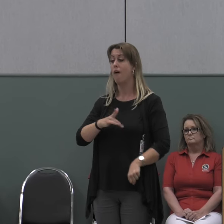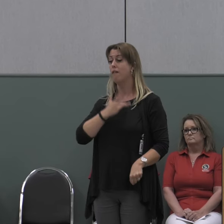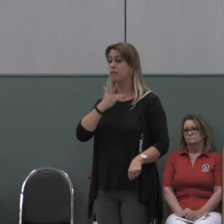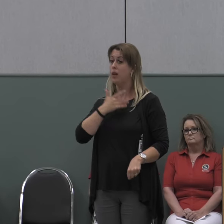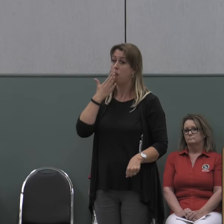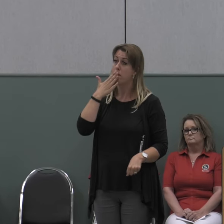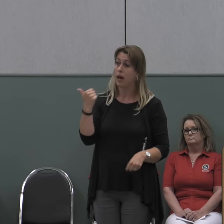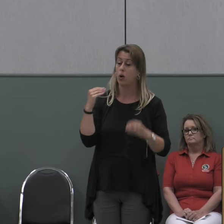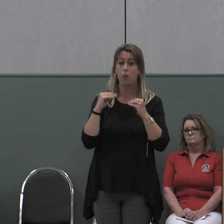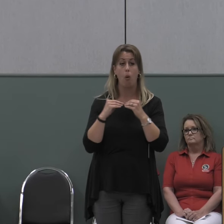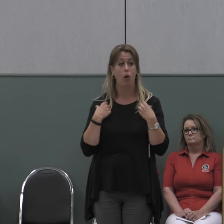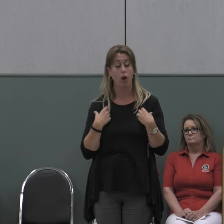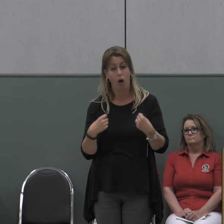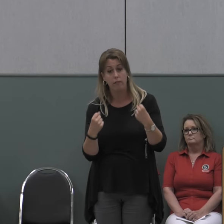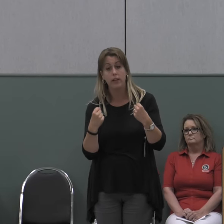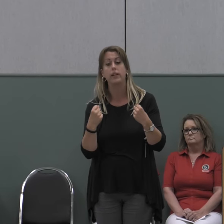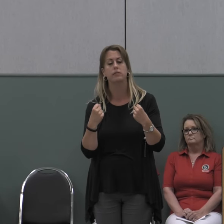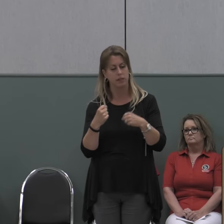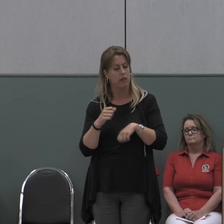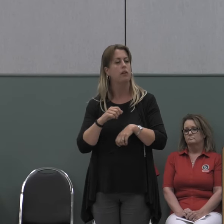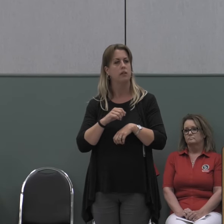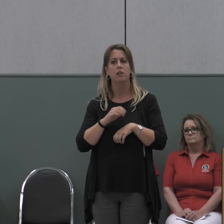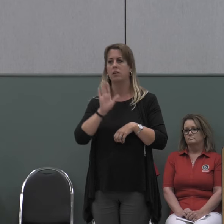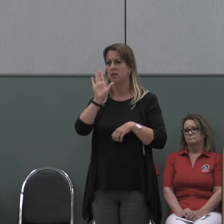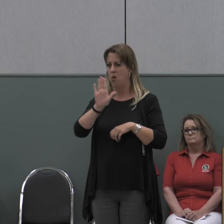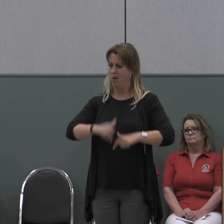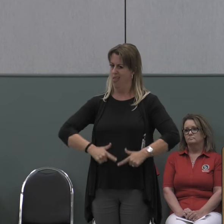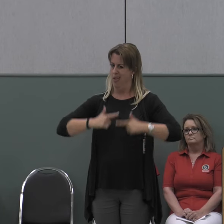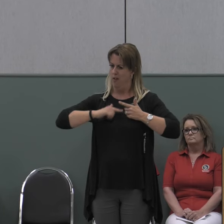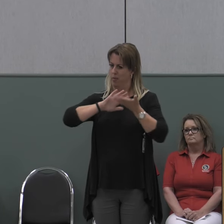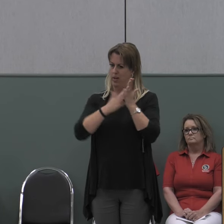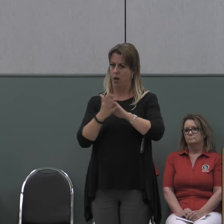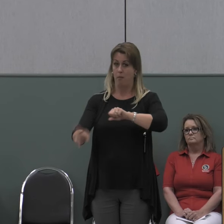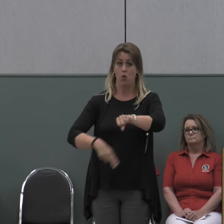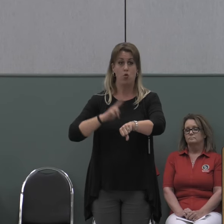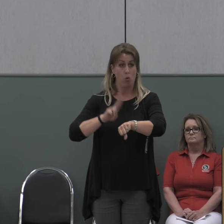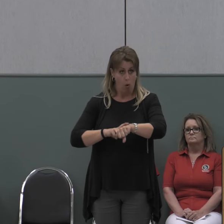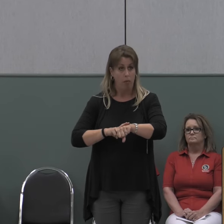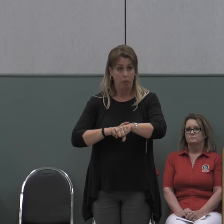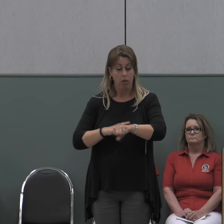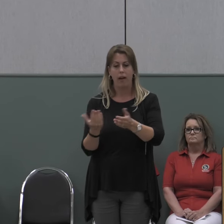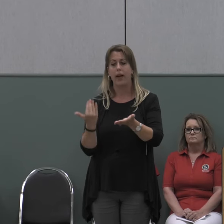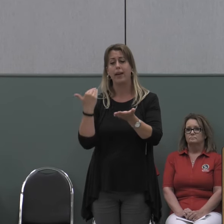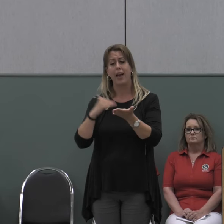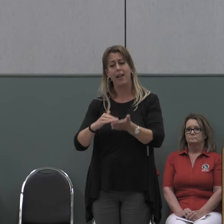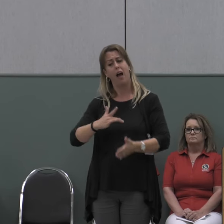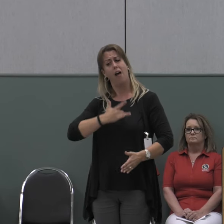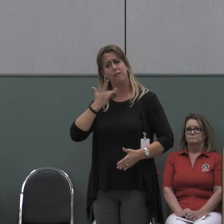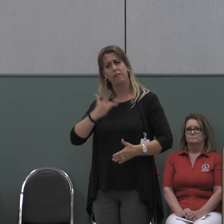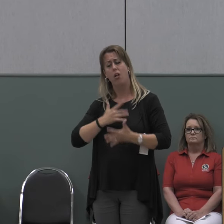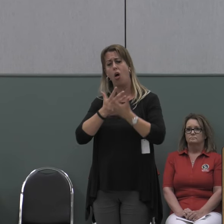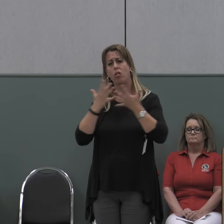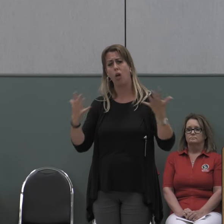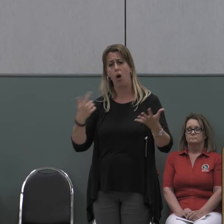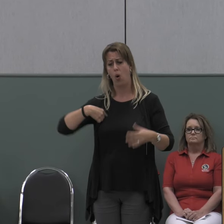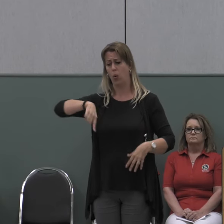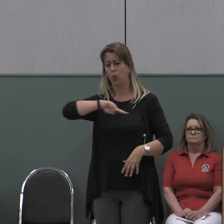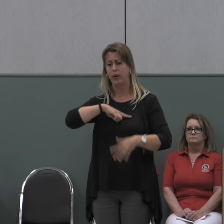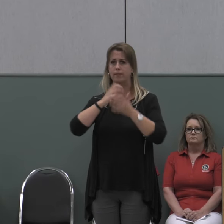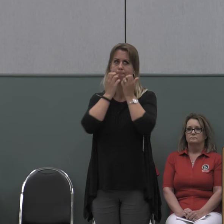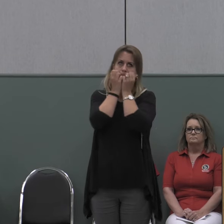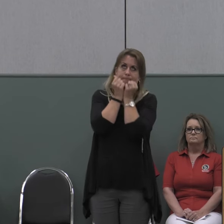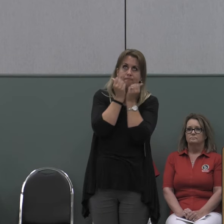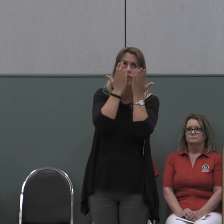has to hold. I would say that I think we have a lot of things to be grateful for. I know this was a pretty